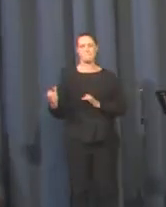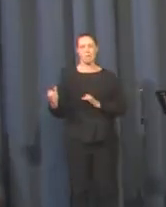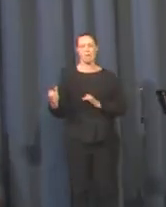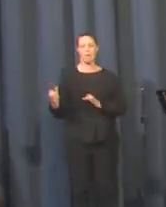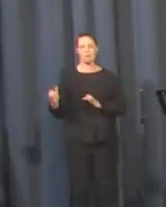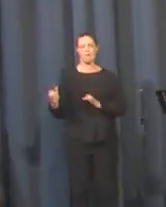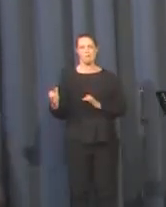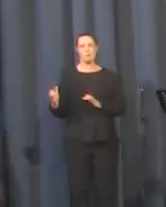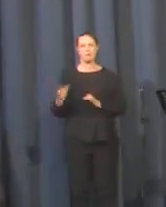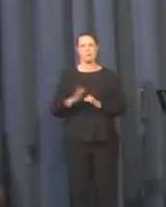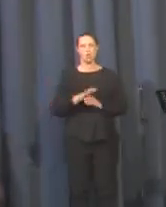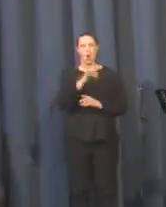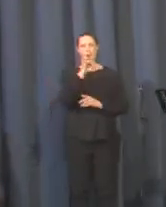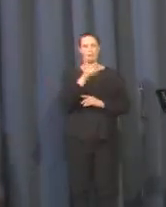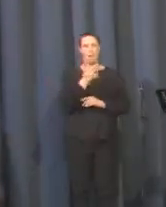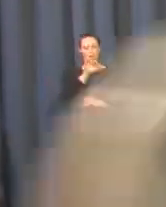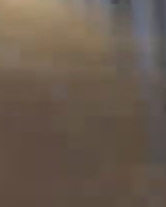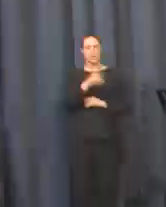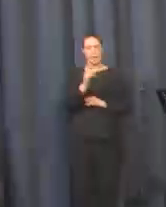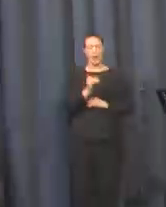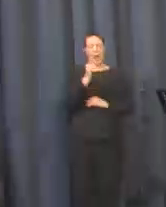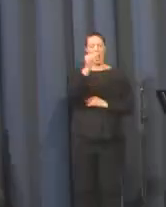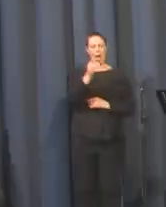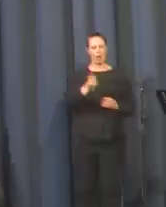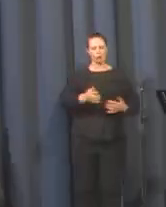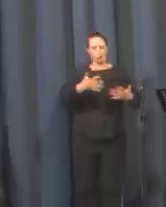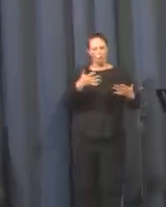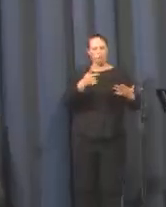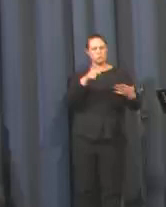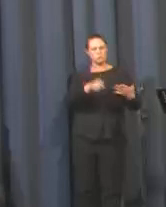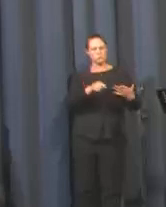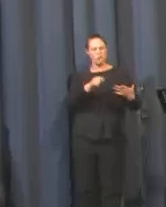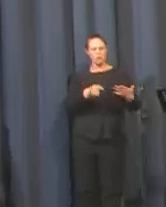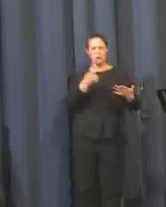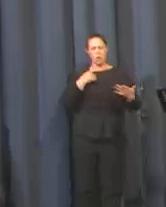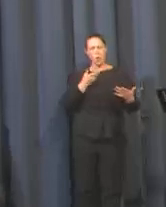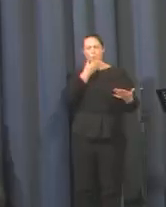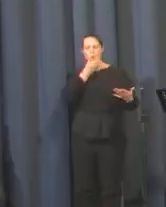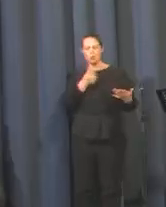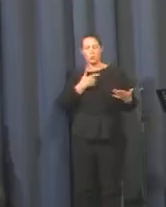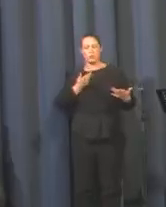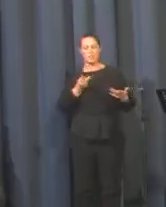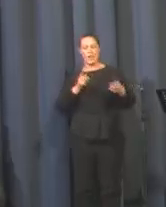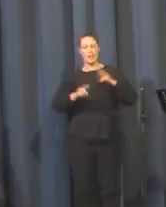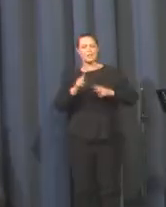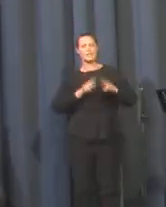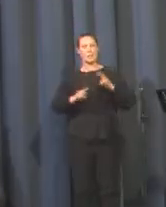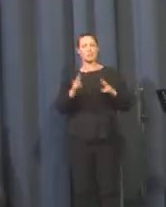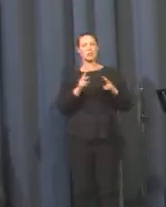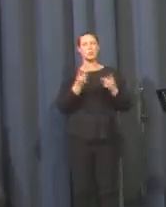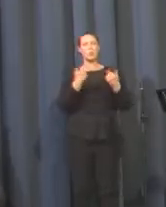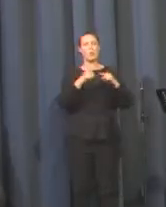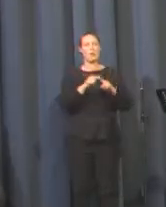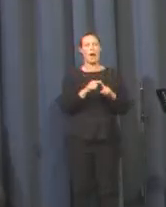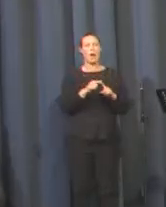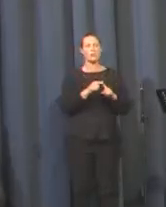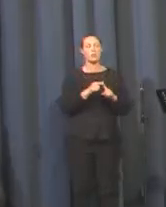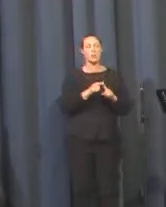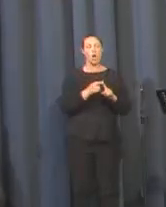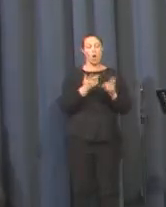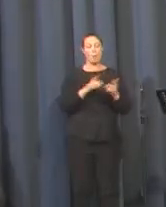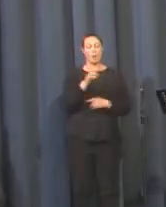blood result into the analysis, and the way that it is analysed is it looks at everyone's blood